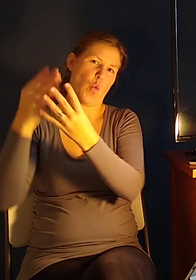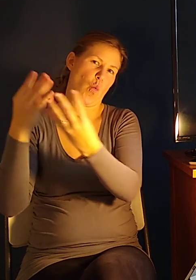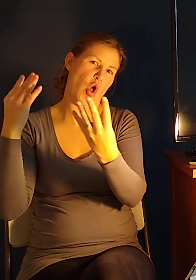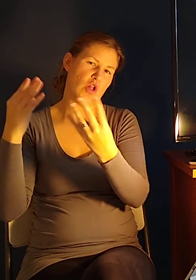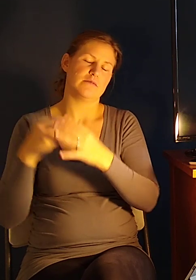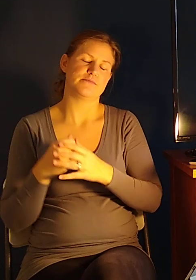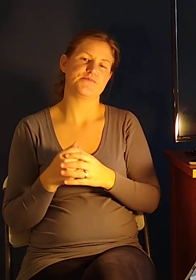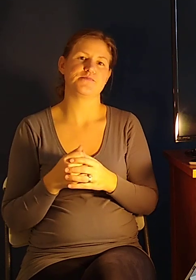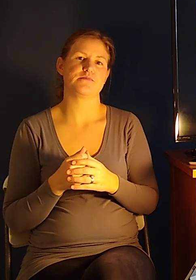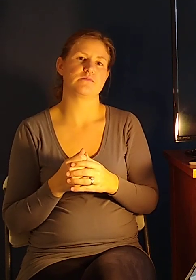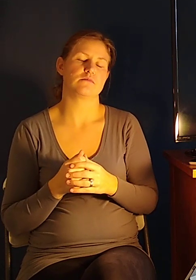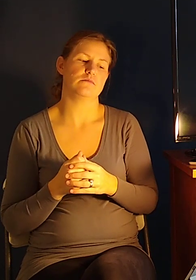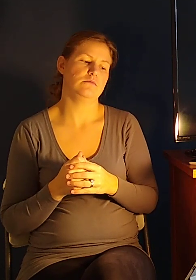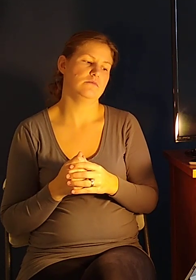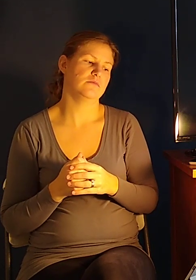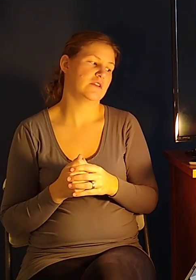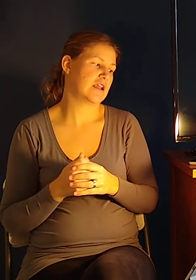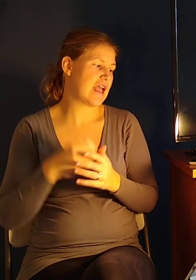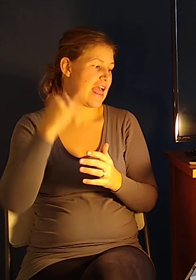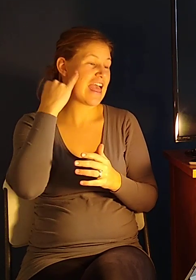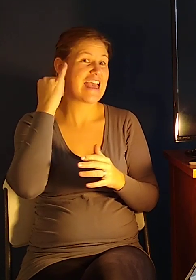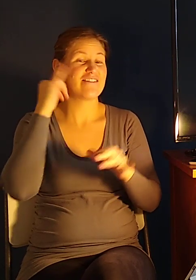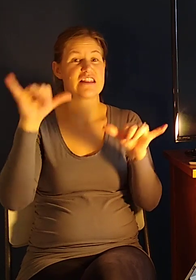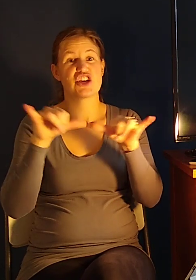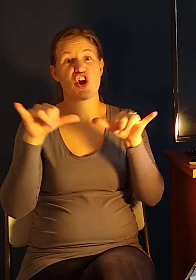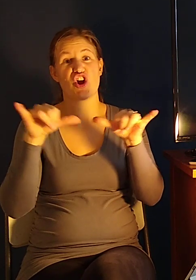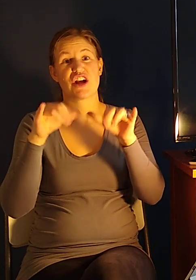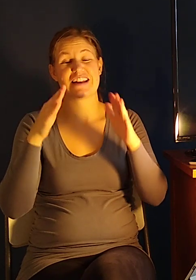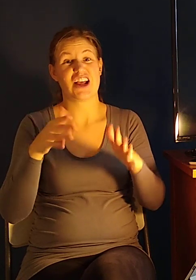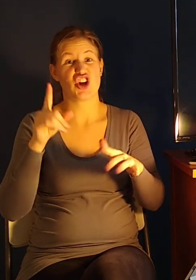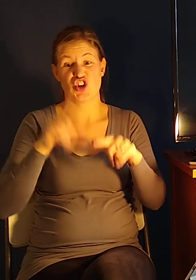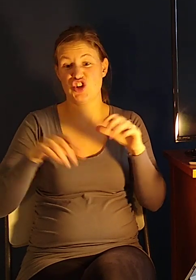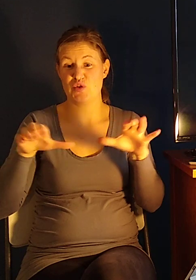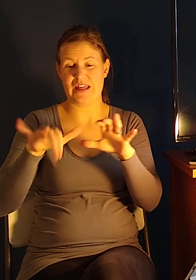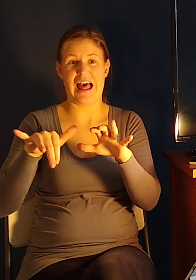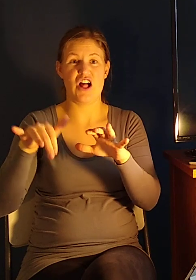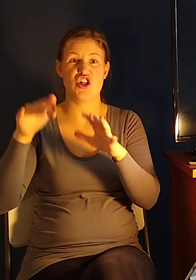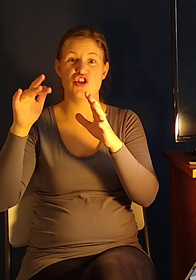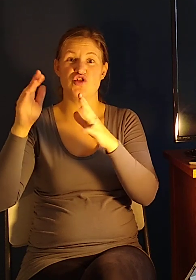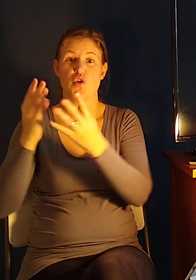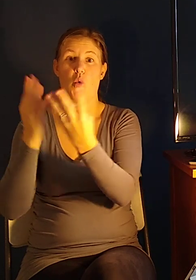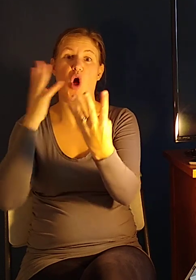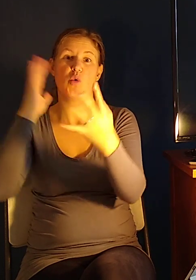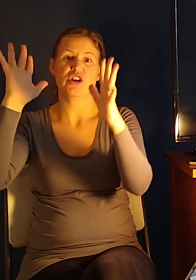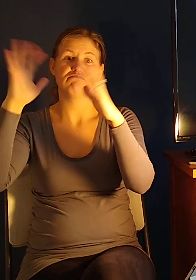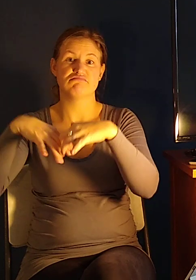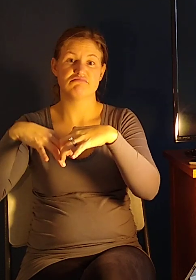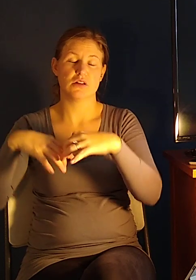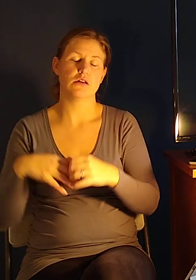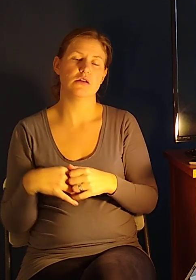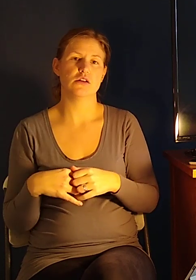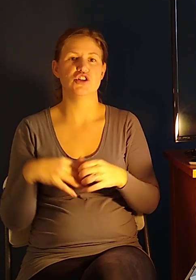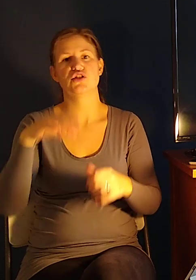if the architect couldn't do this, the wall would literally cave in. So steel reinforced